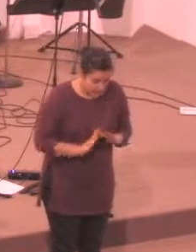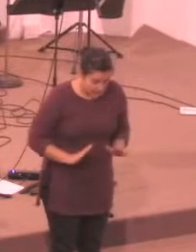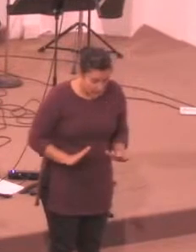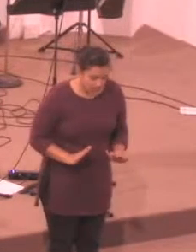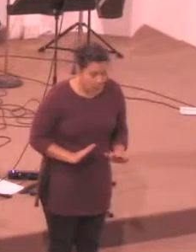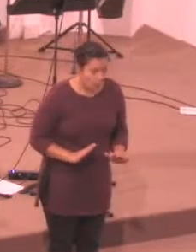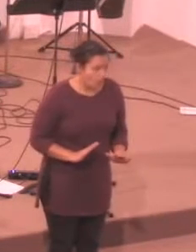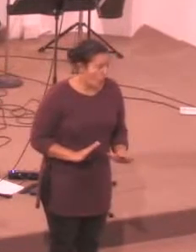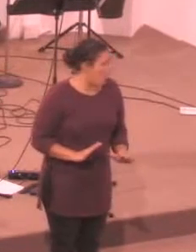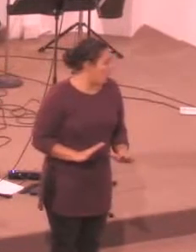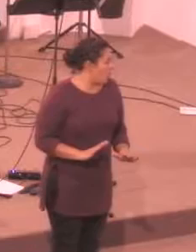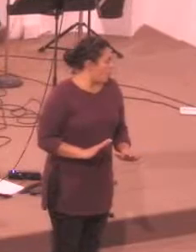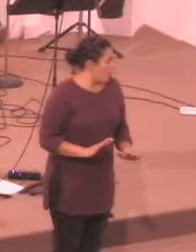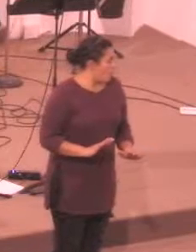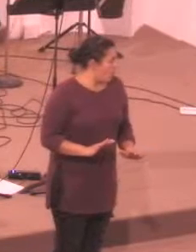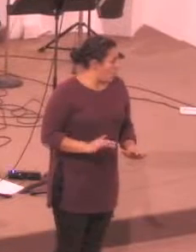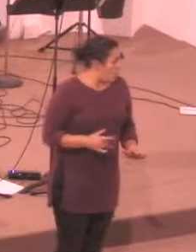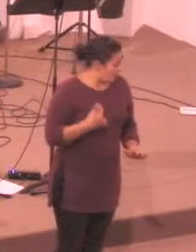heartbeat's going.